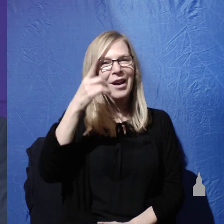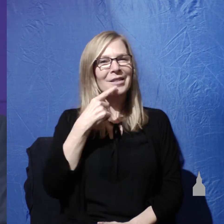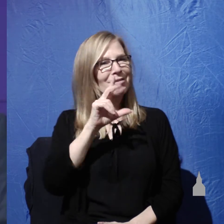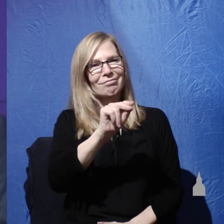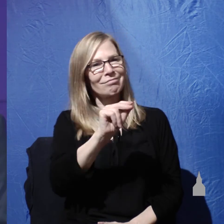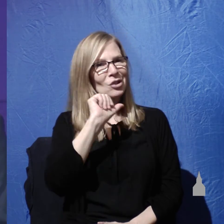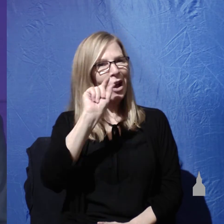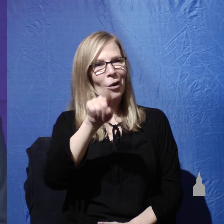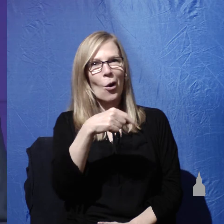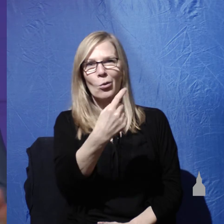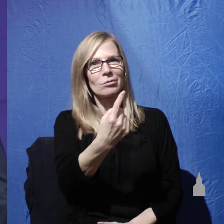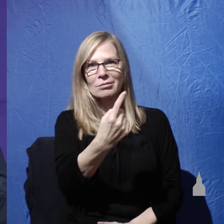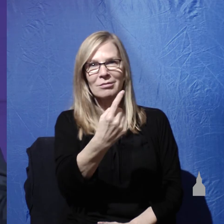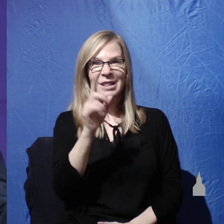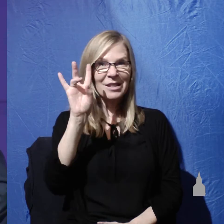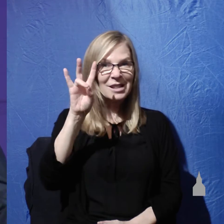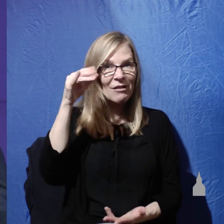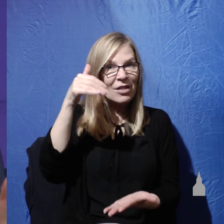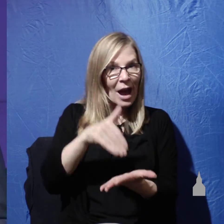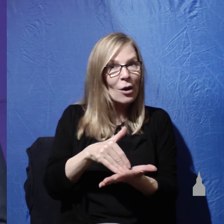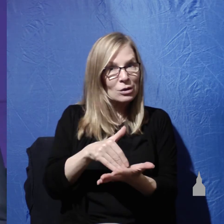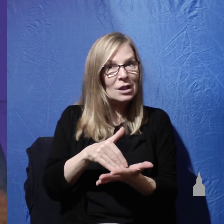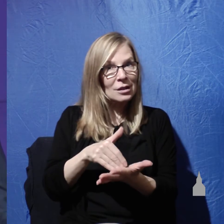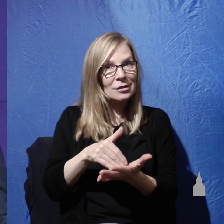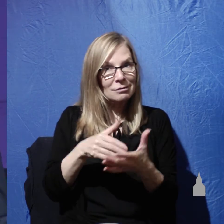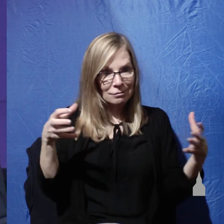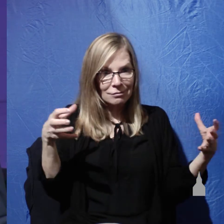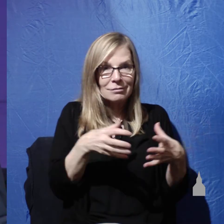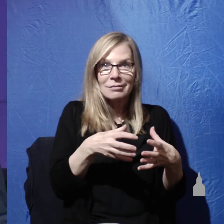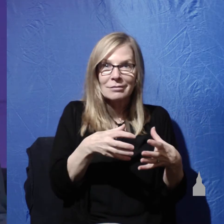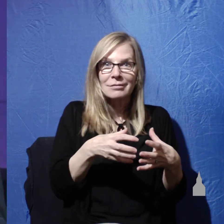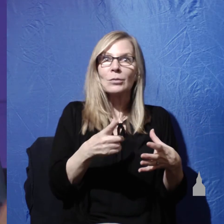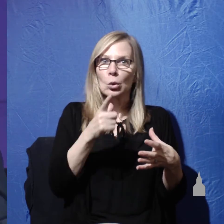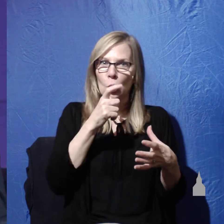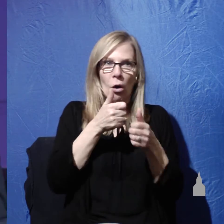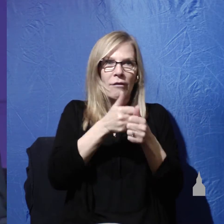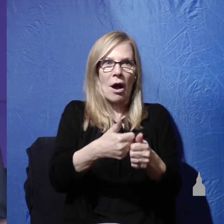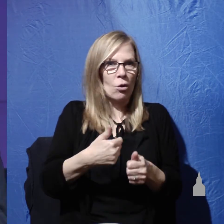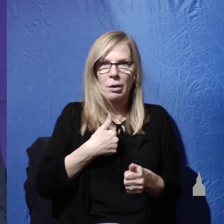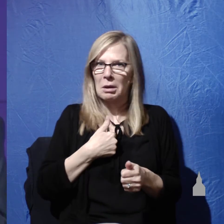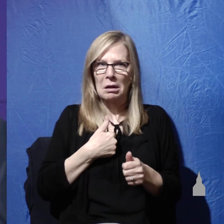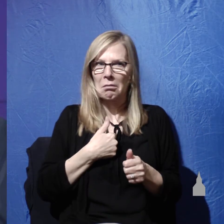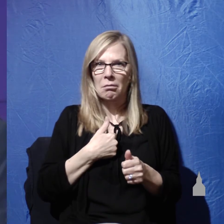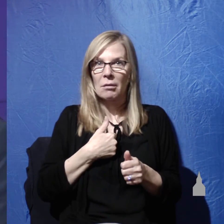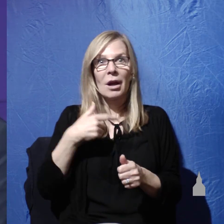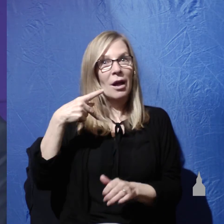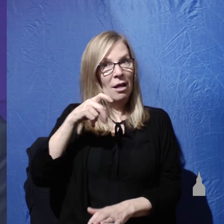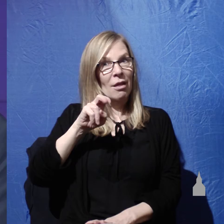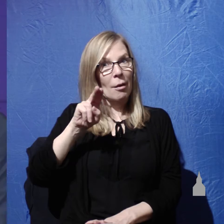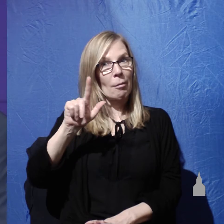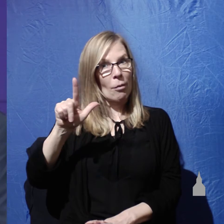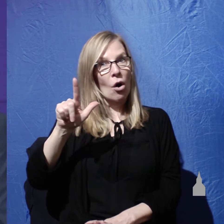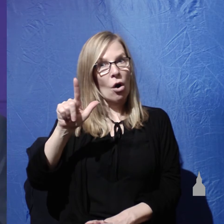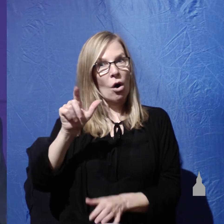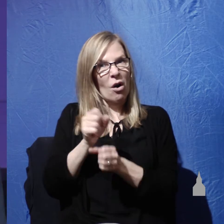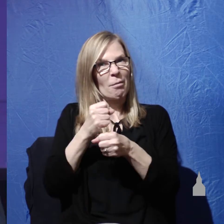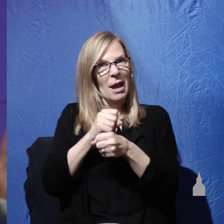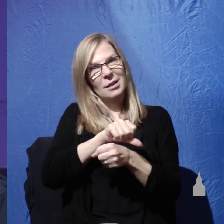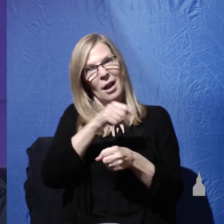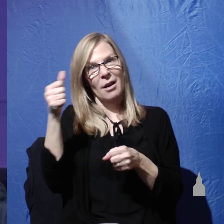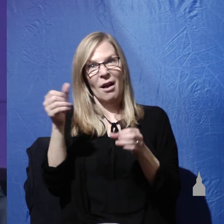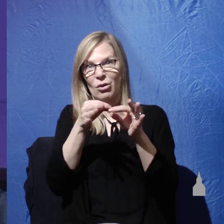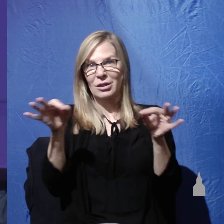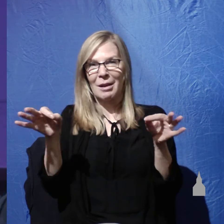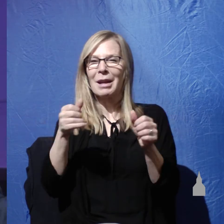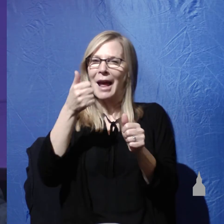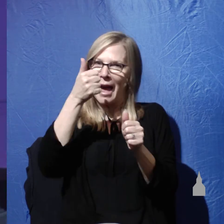said, no, there's 7,000 who make up the remnant who are following me. And then Paul makes a concluding statement. In